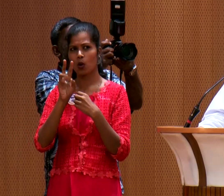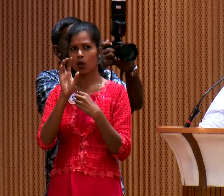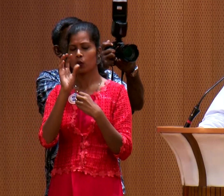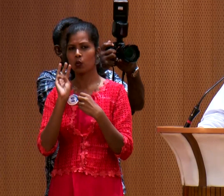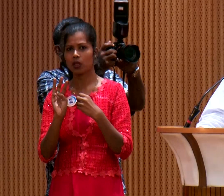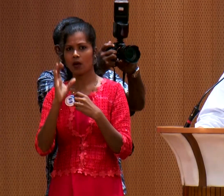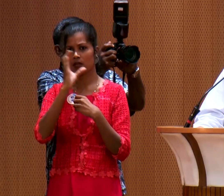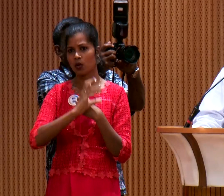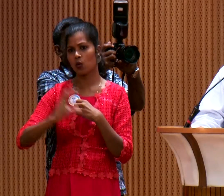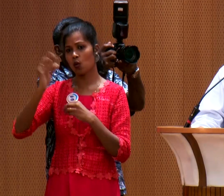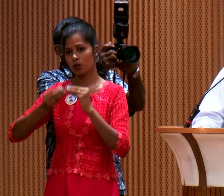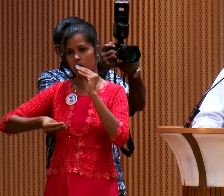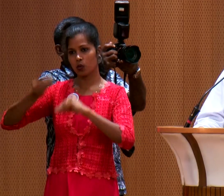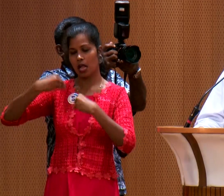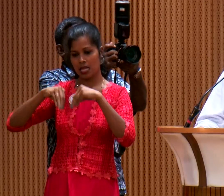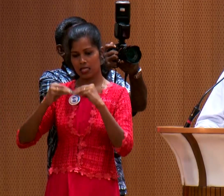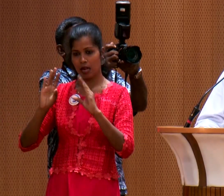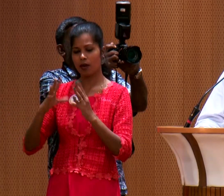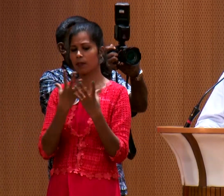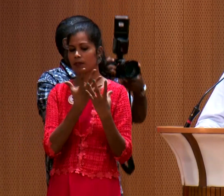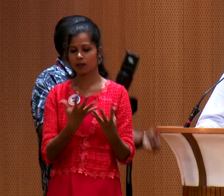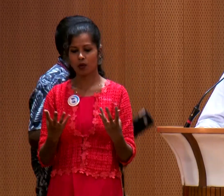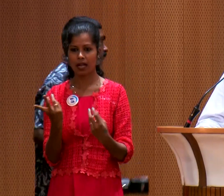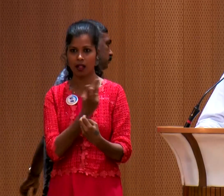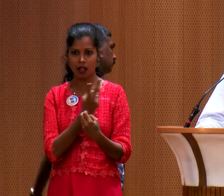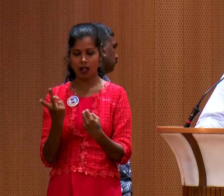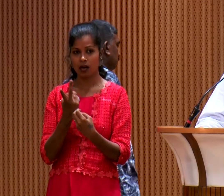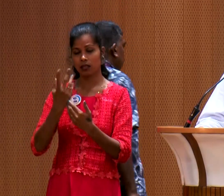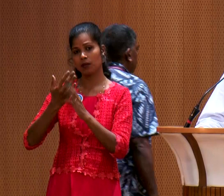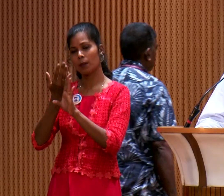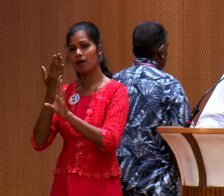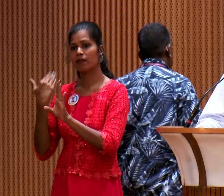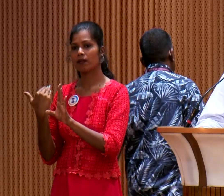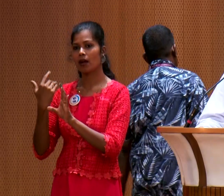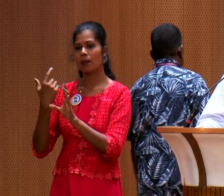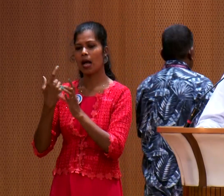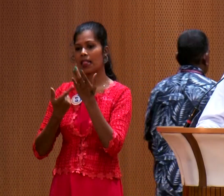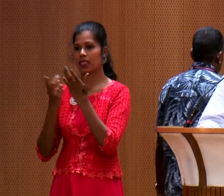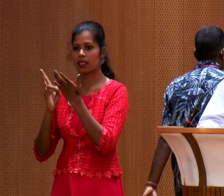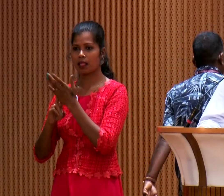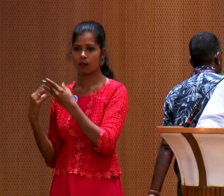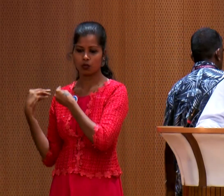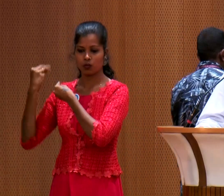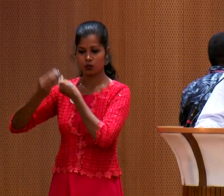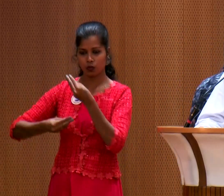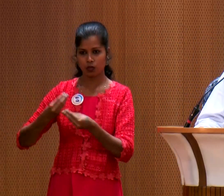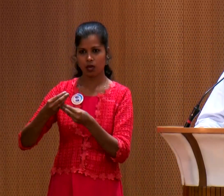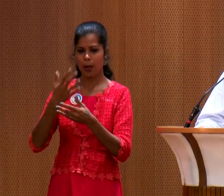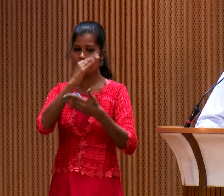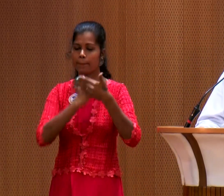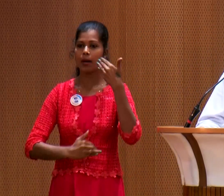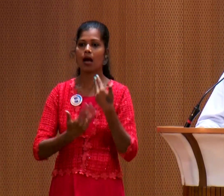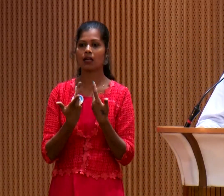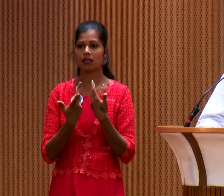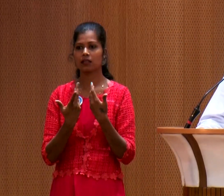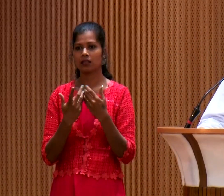crores. Both of these products are from the state of Tamil Nadu. The balance